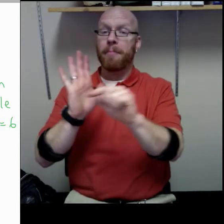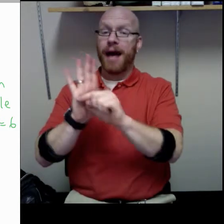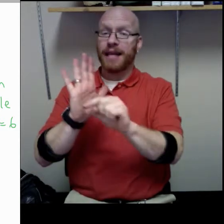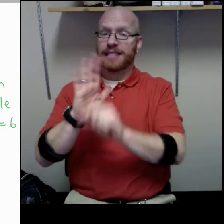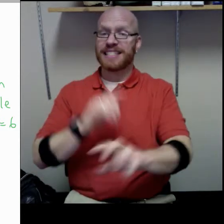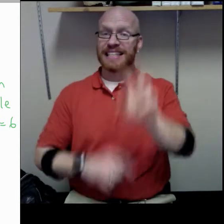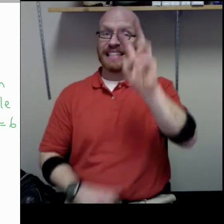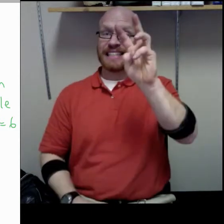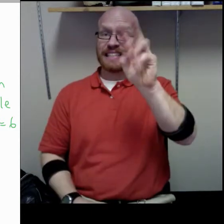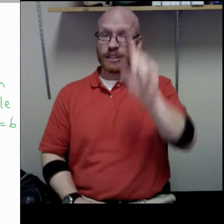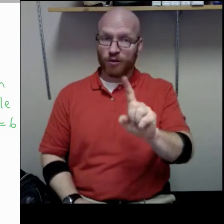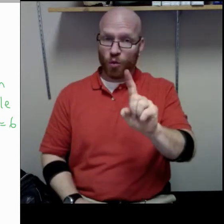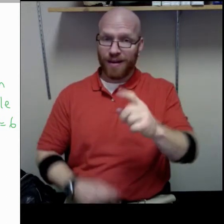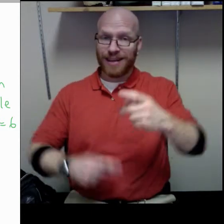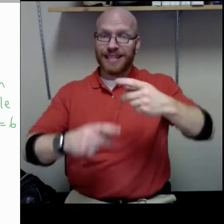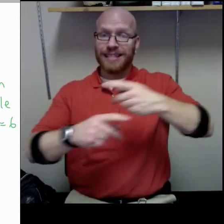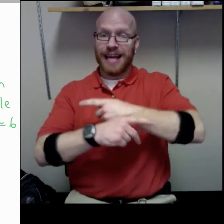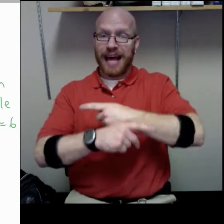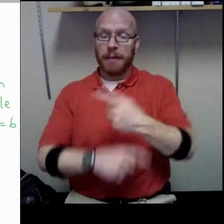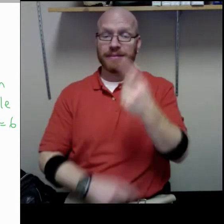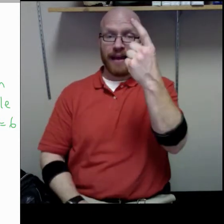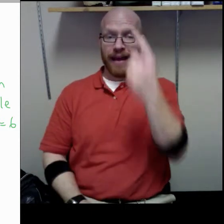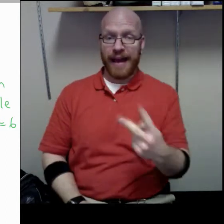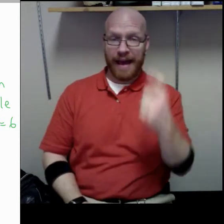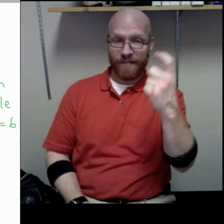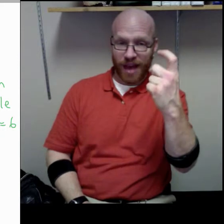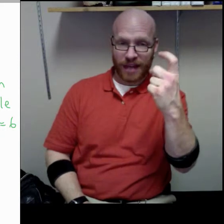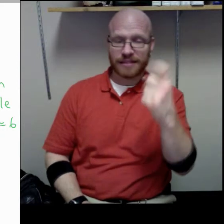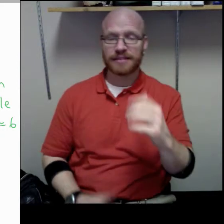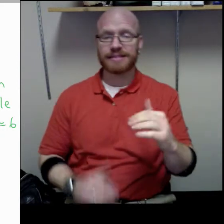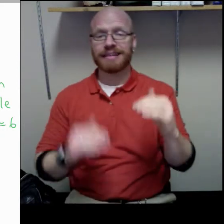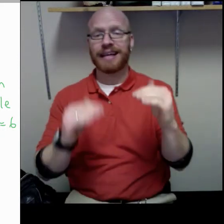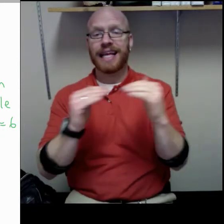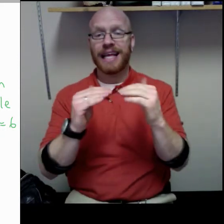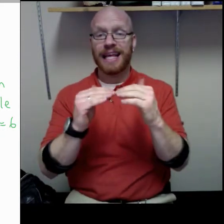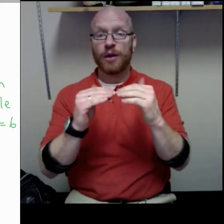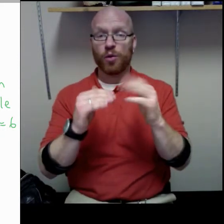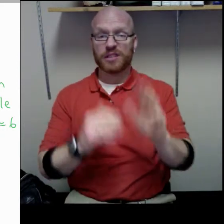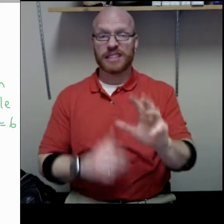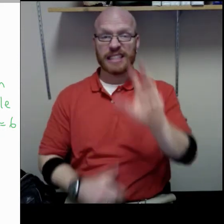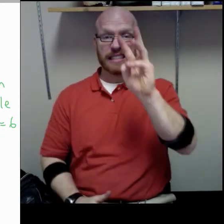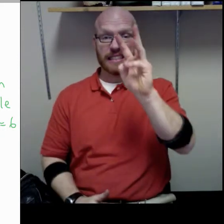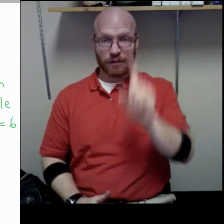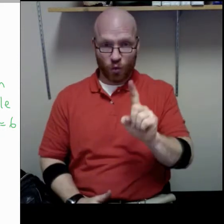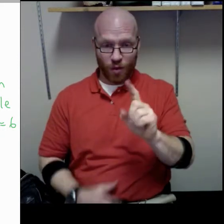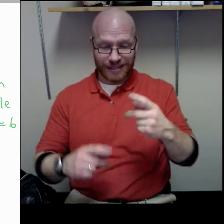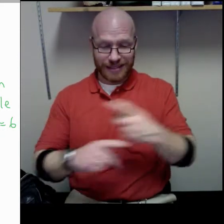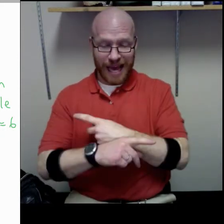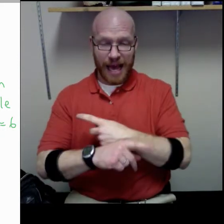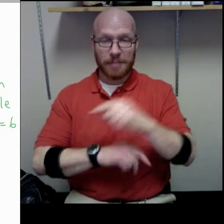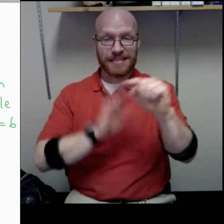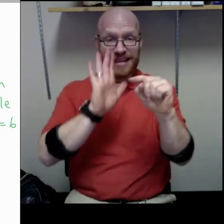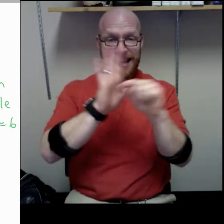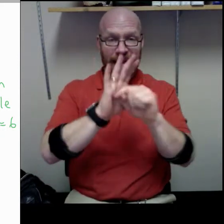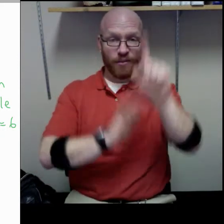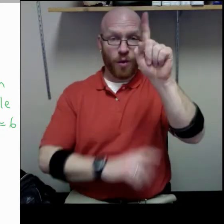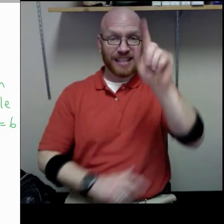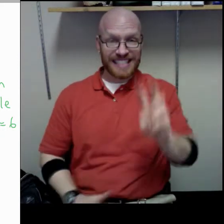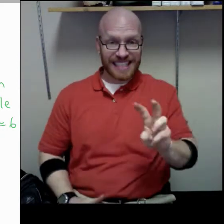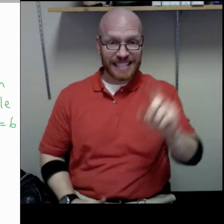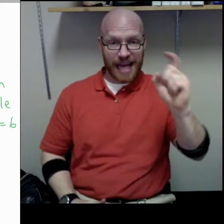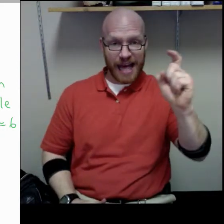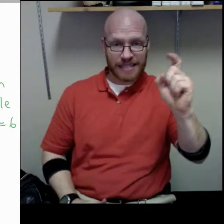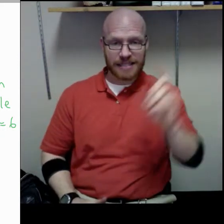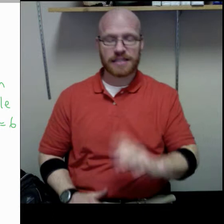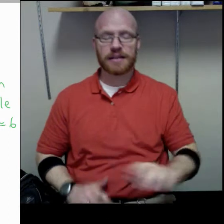minus 6 over 1 times half x equals 6 over 1 times negative